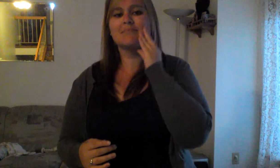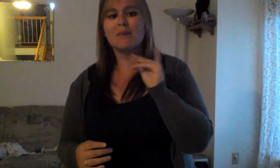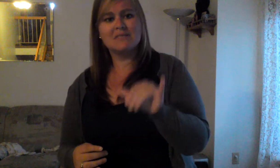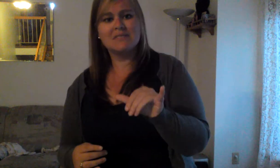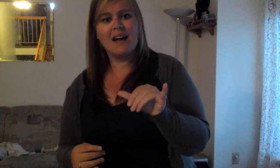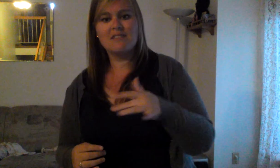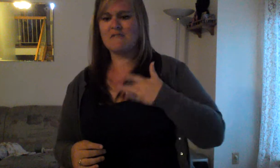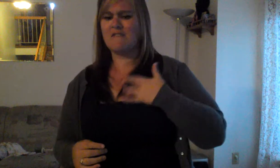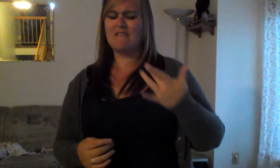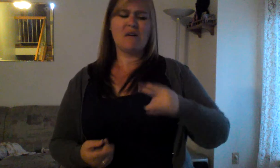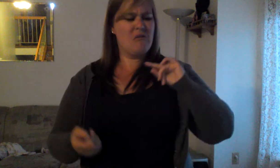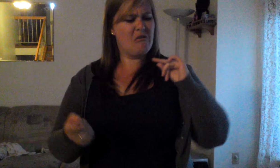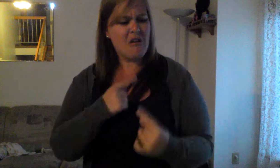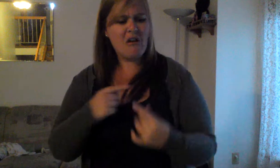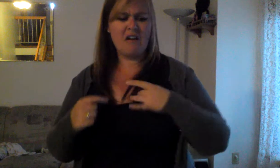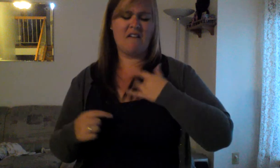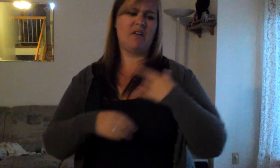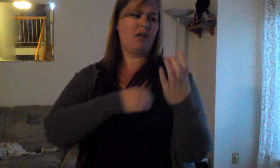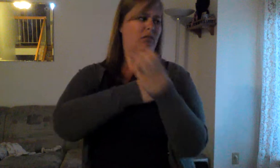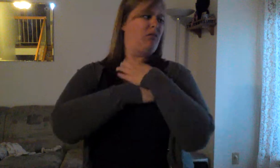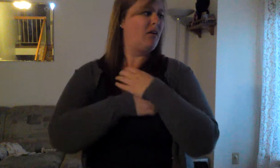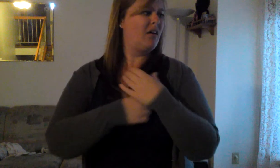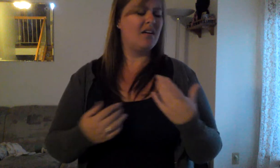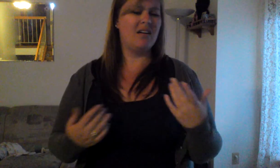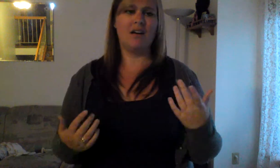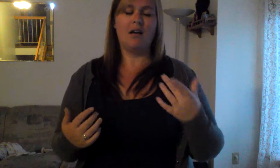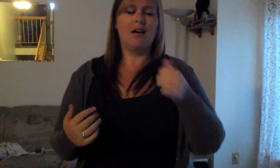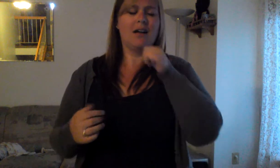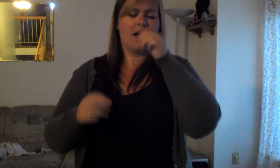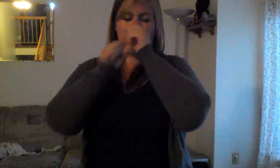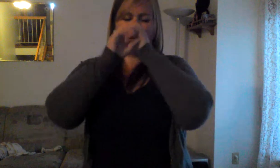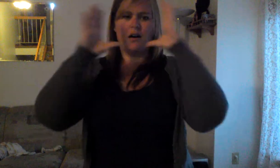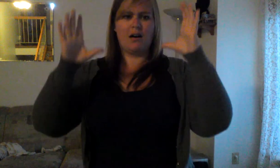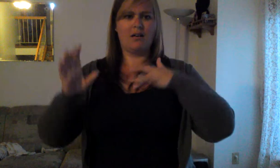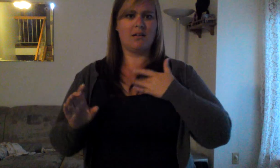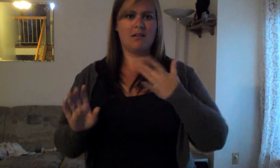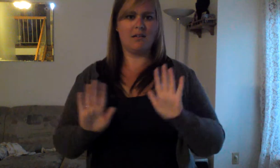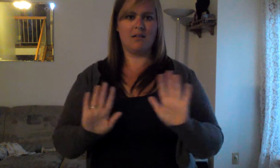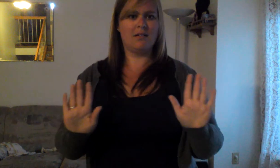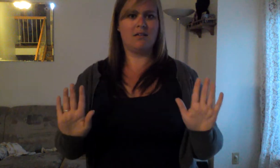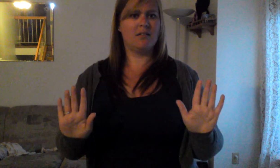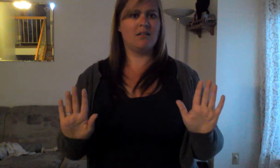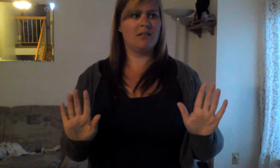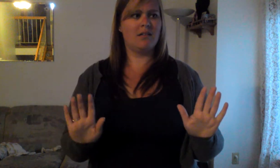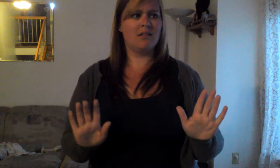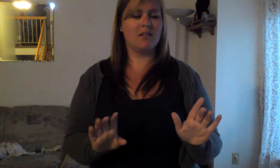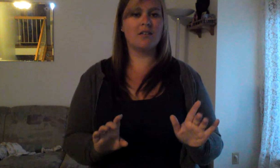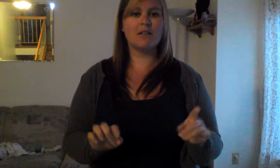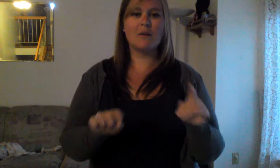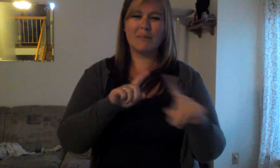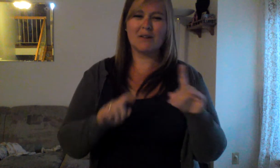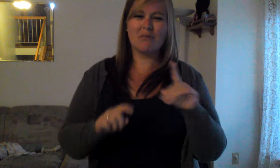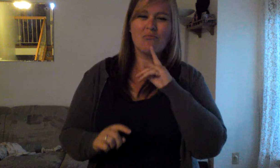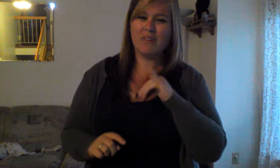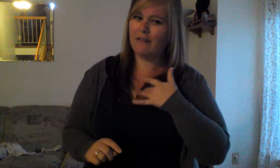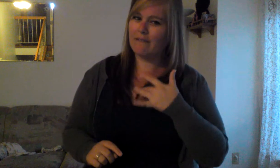violated. I couldn't even begin to imagine the things that you would feel after going through something like that. But do you really feel you have the right